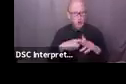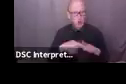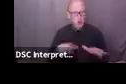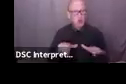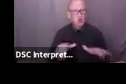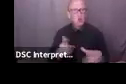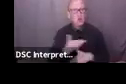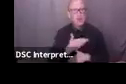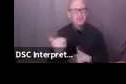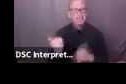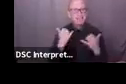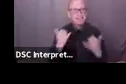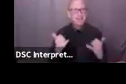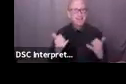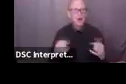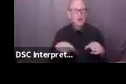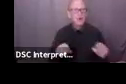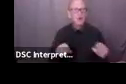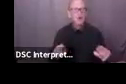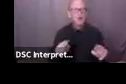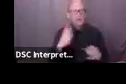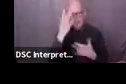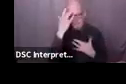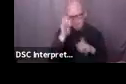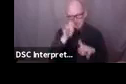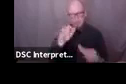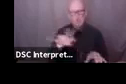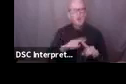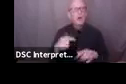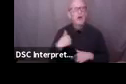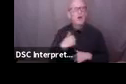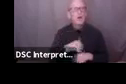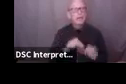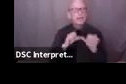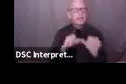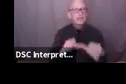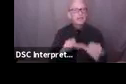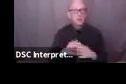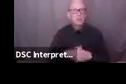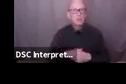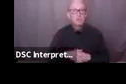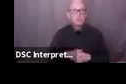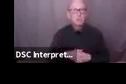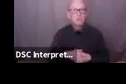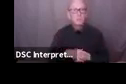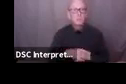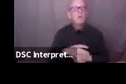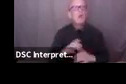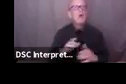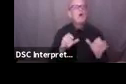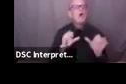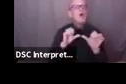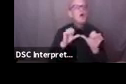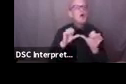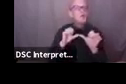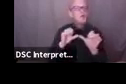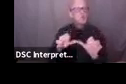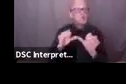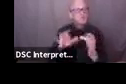this pandemic, but let's keep it going. Let's keep it going. And so reach out if you